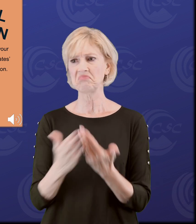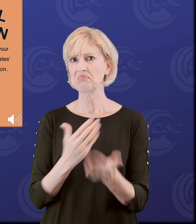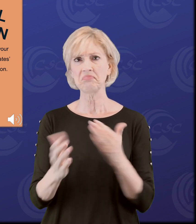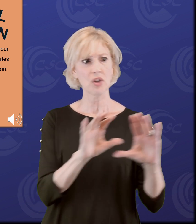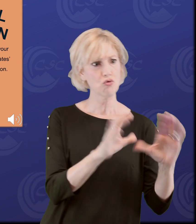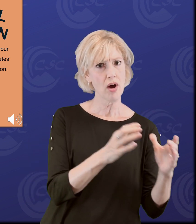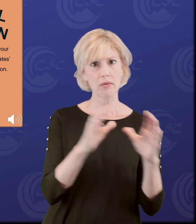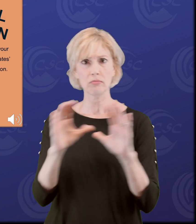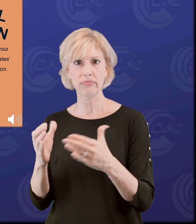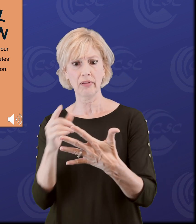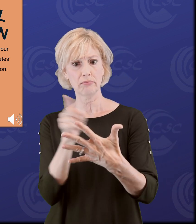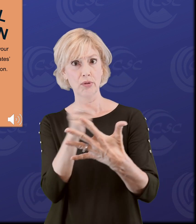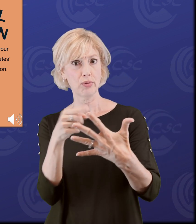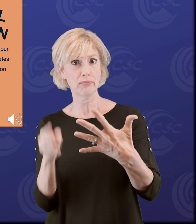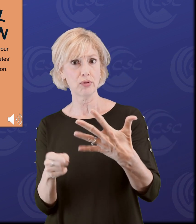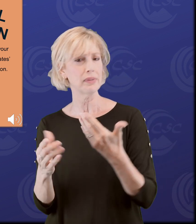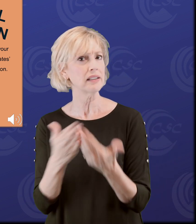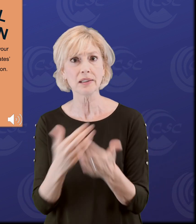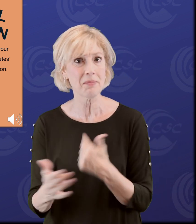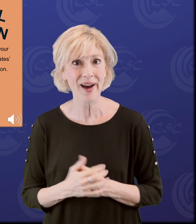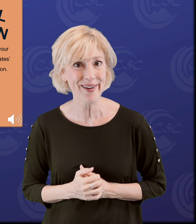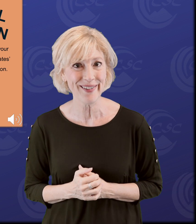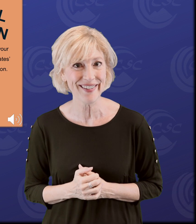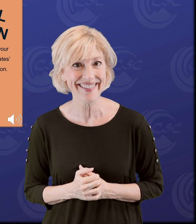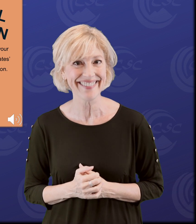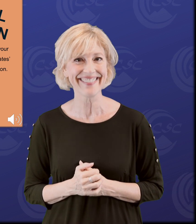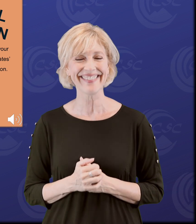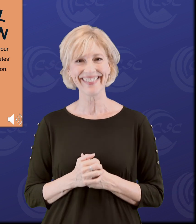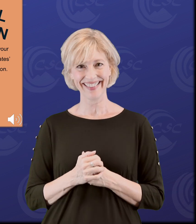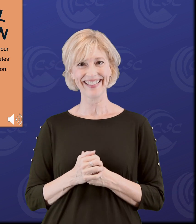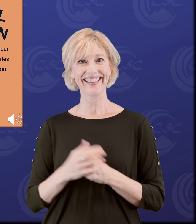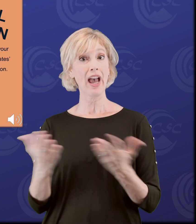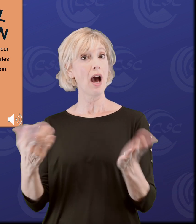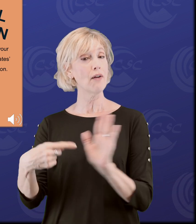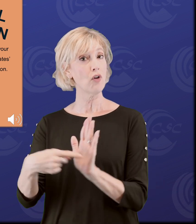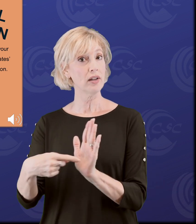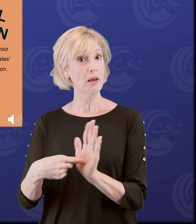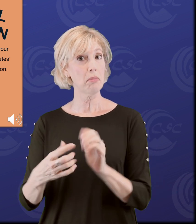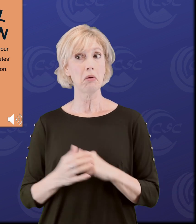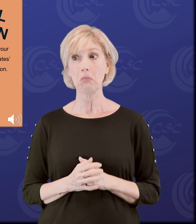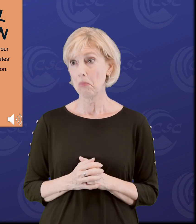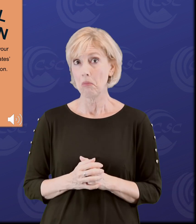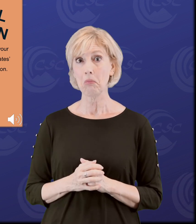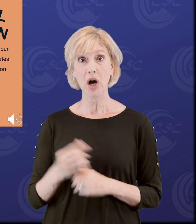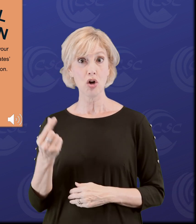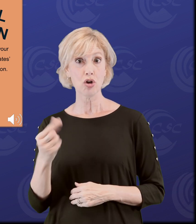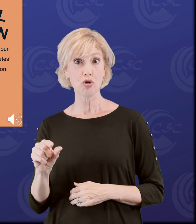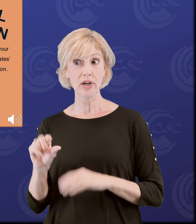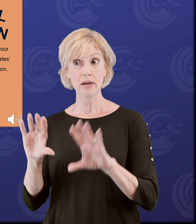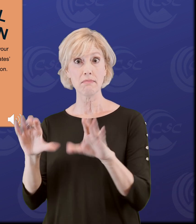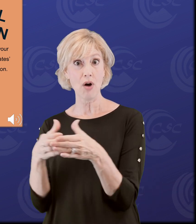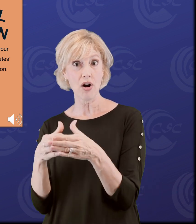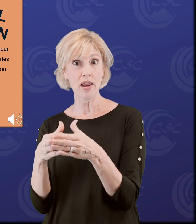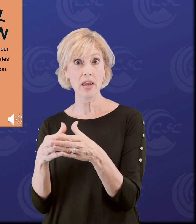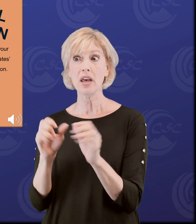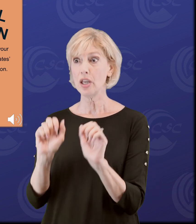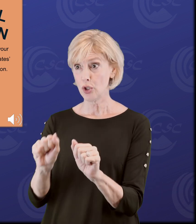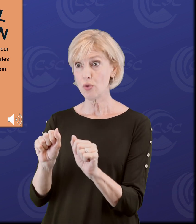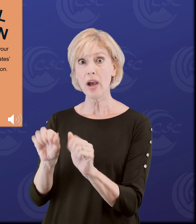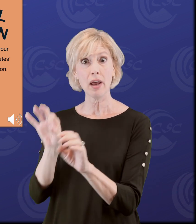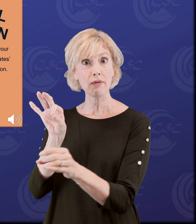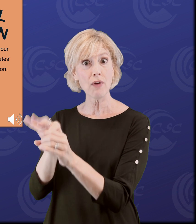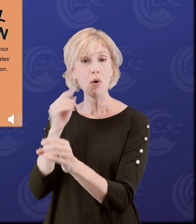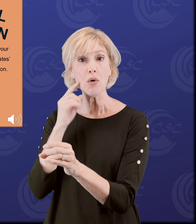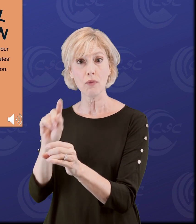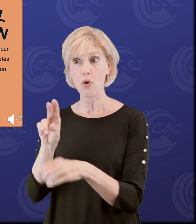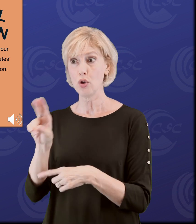of party affiliation. For example, you can vote for a Green Party candidate in the race for your U.S. Representative, and a Libertarian Party